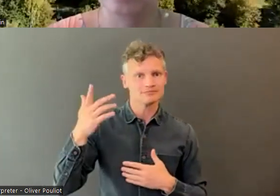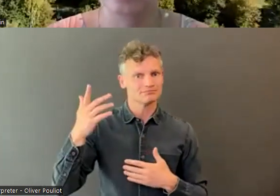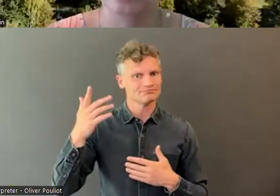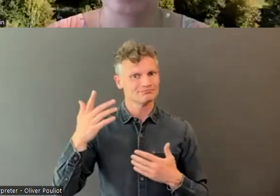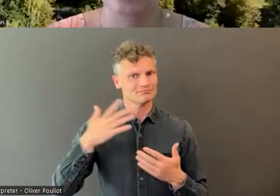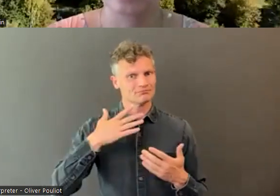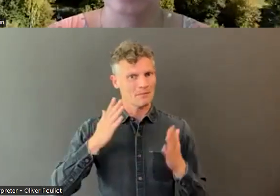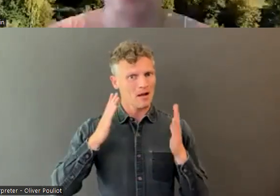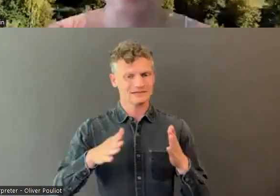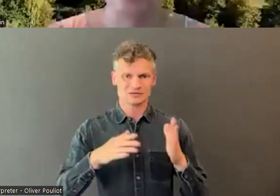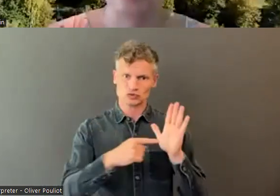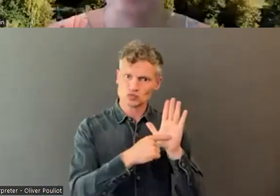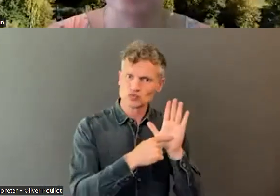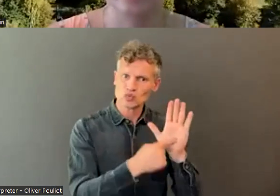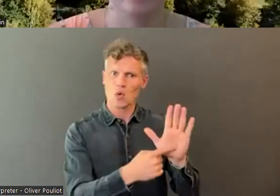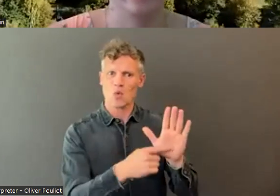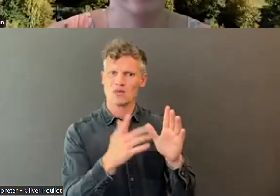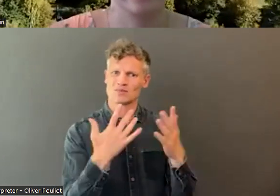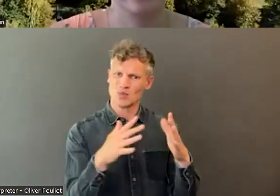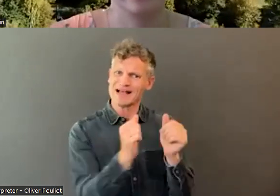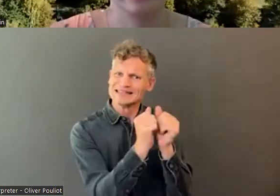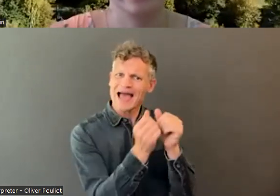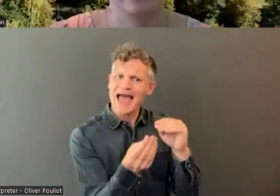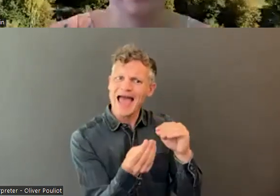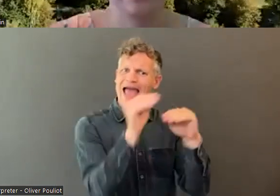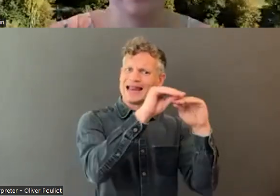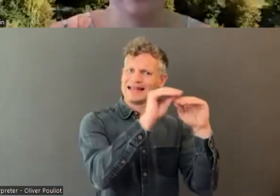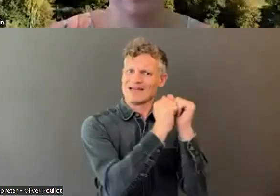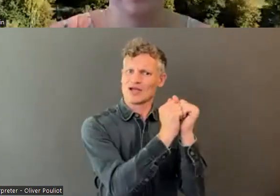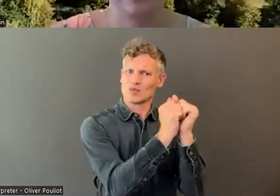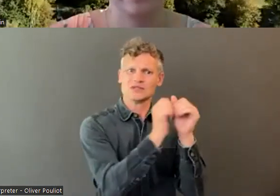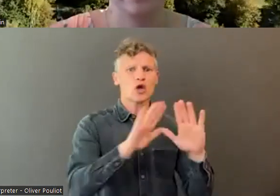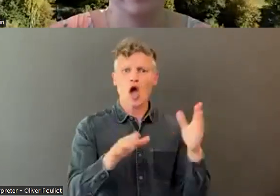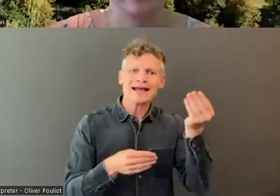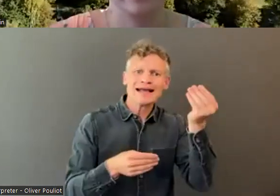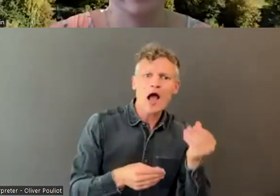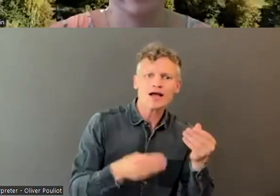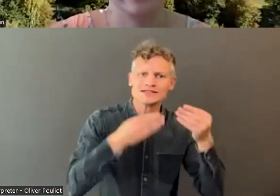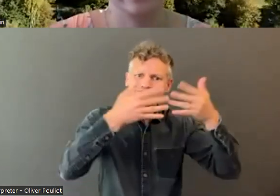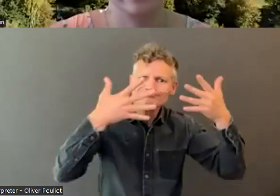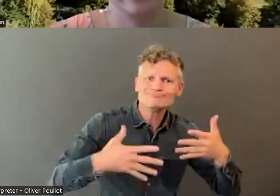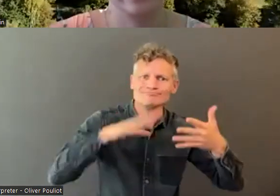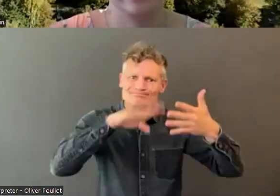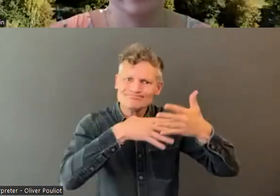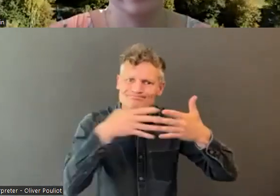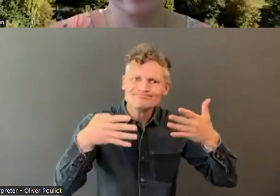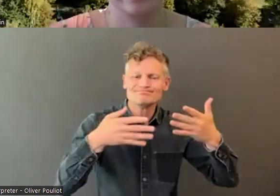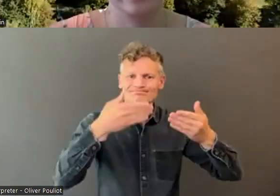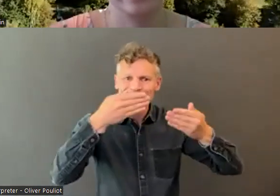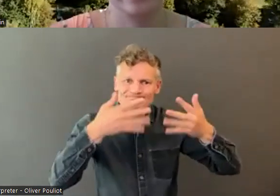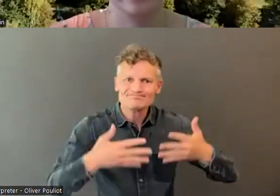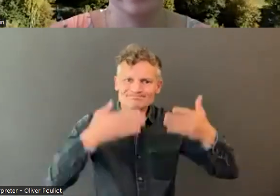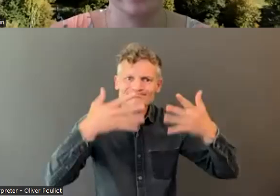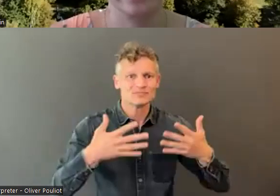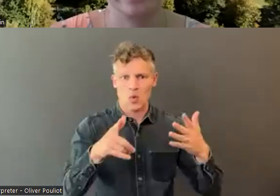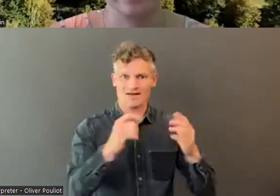to highlight the value added, not just the cost, pounds and shillings and pence or dollars, the value added of underpinning